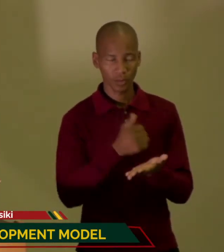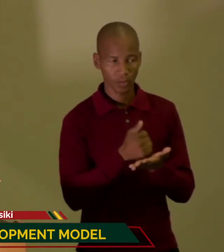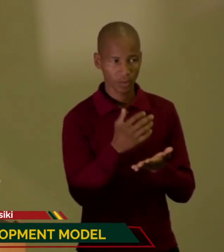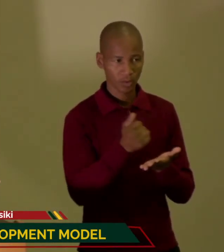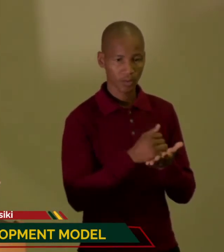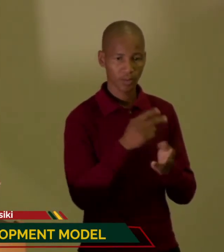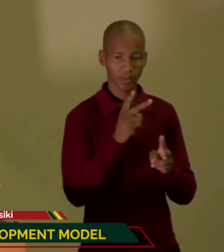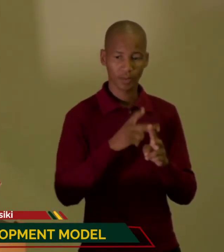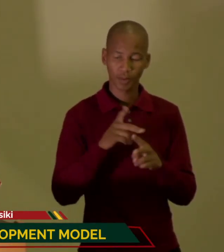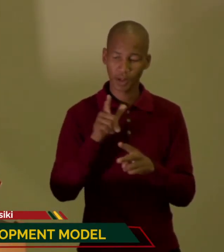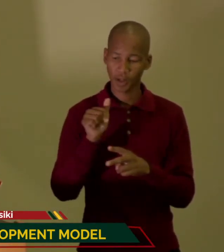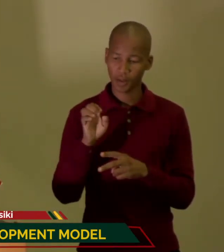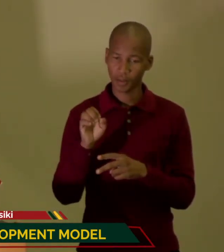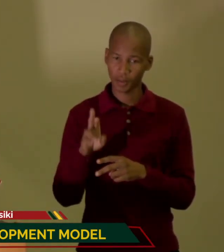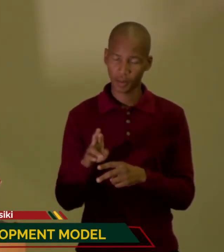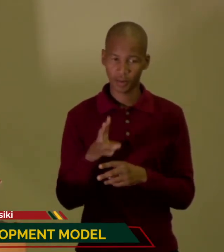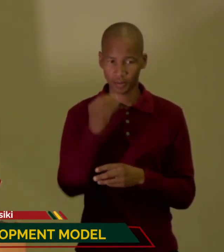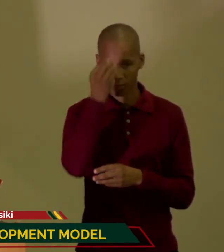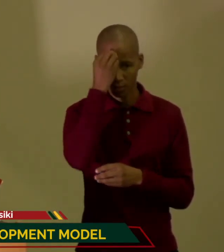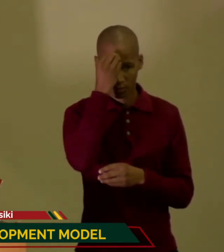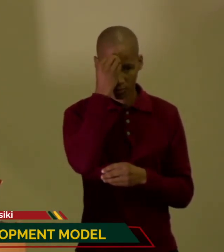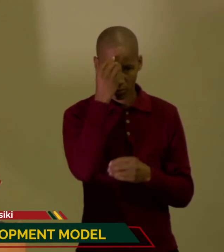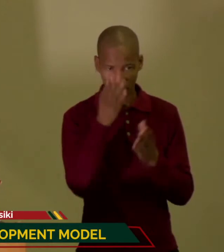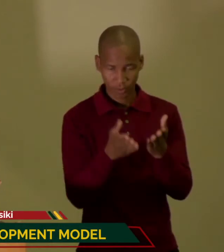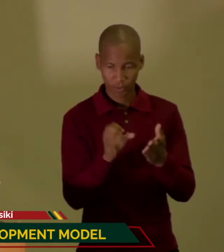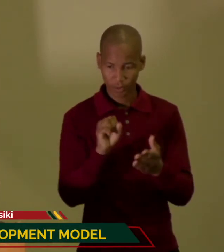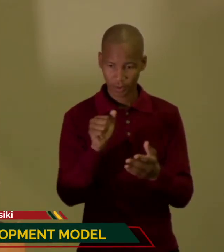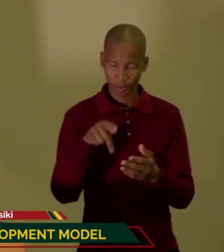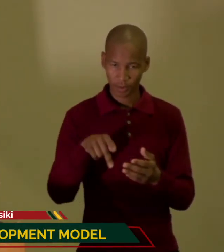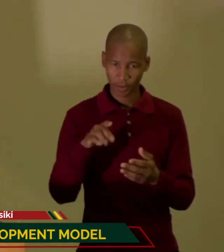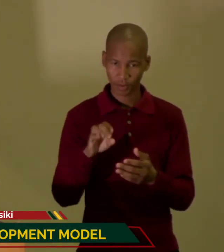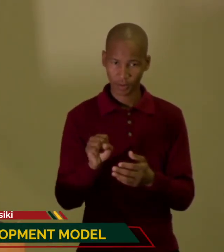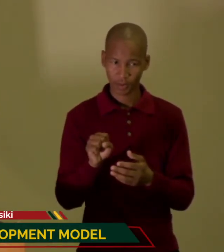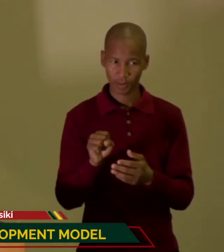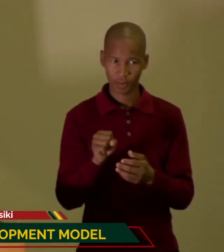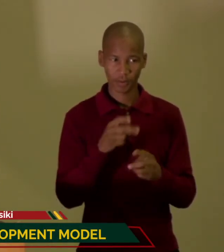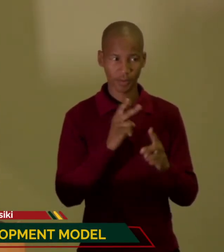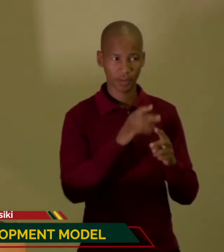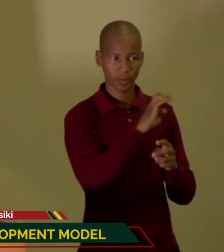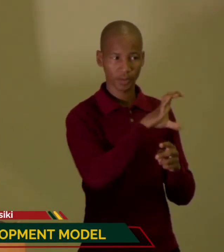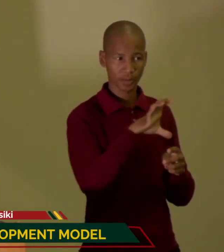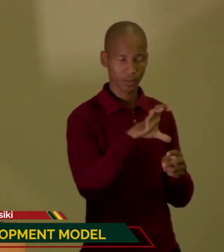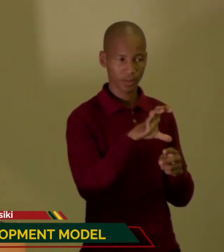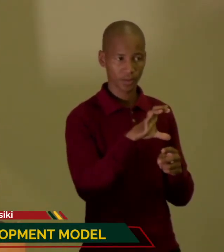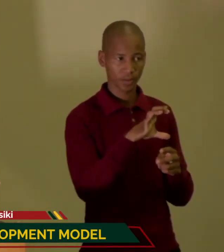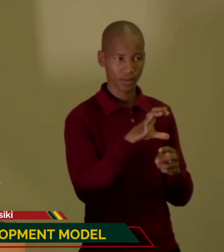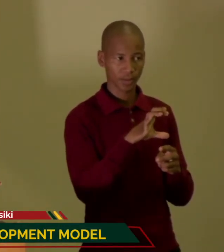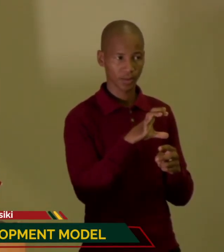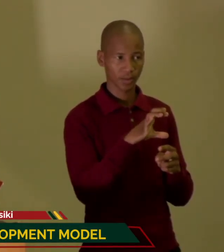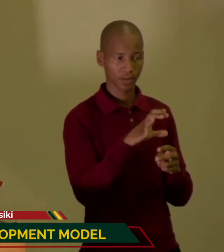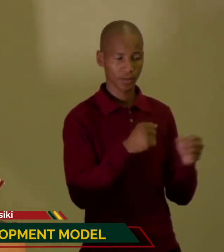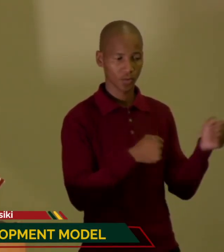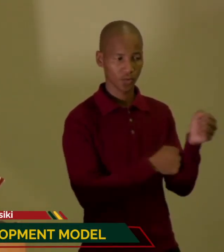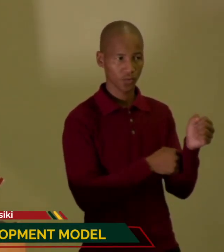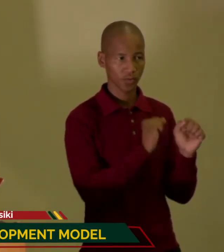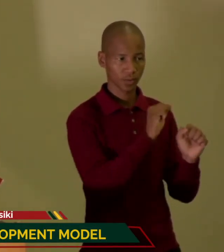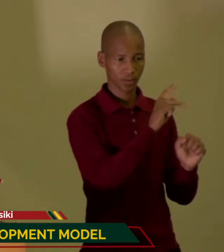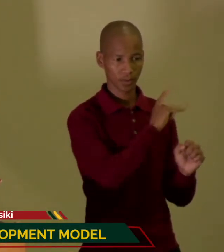South African Police Service, the Eastern Cape Office of the Premier,